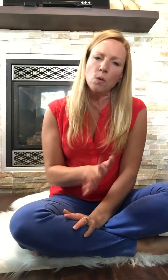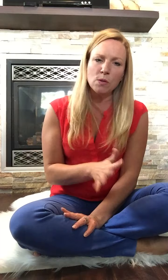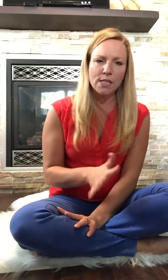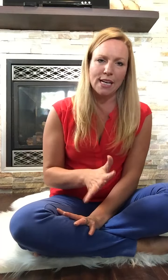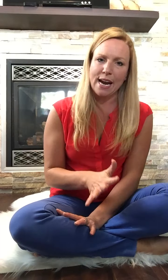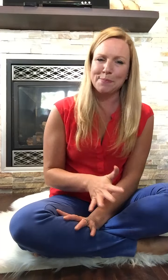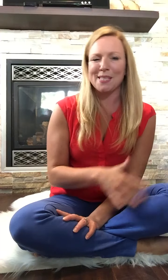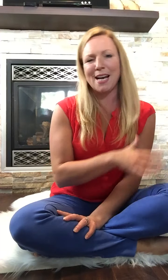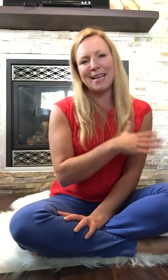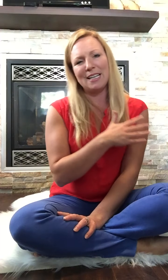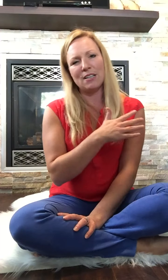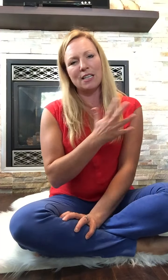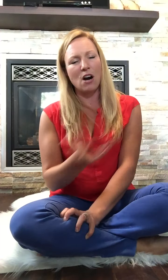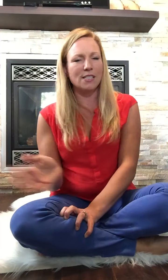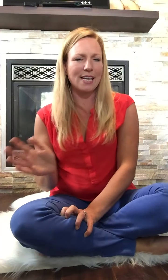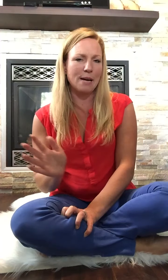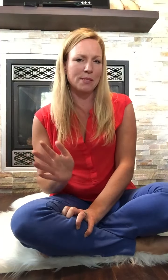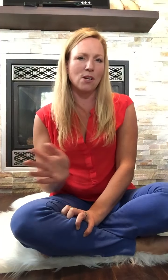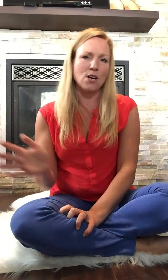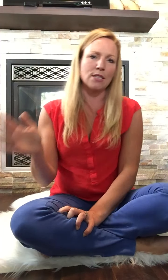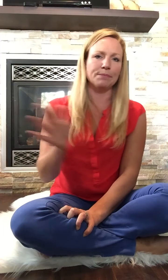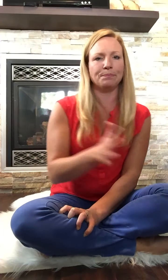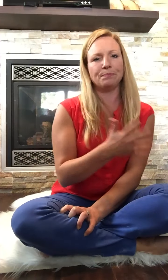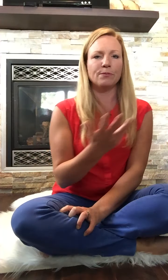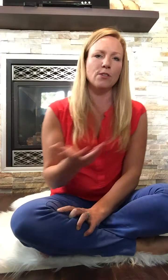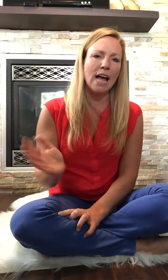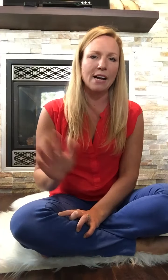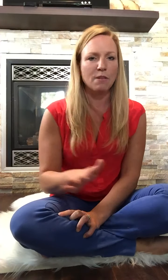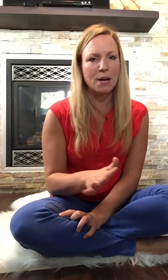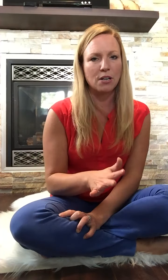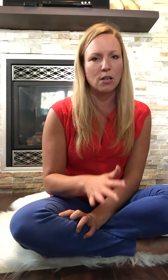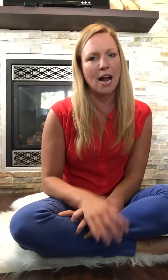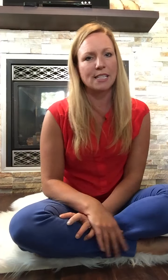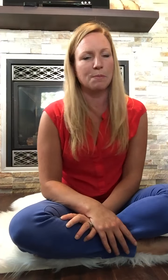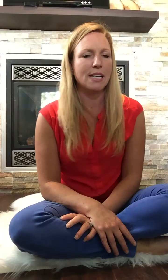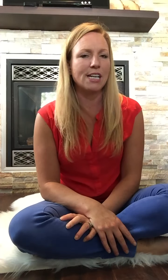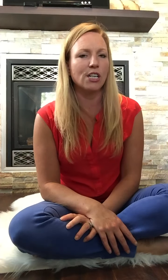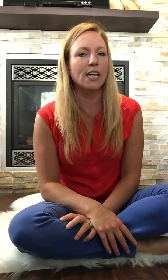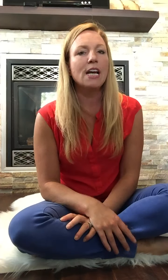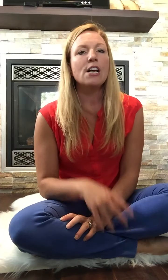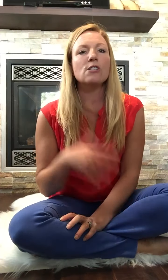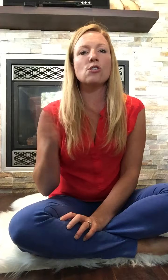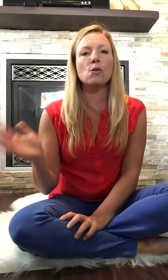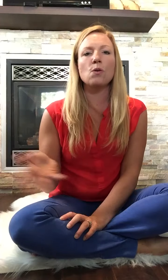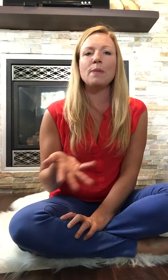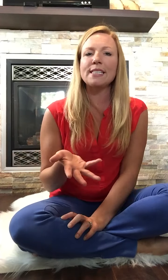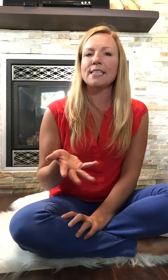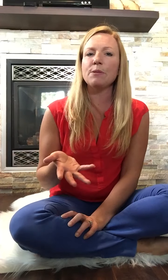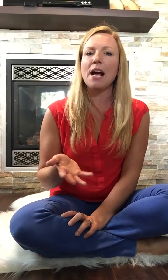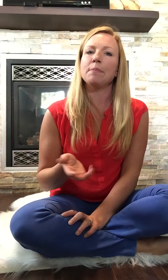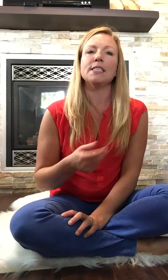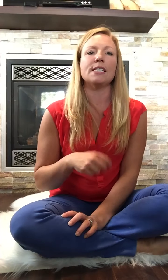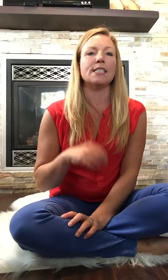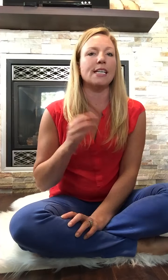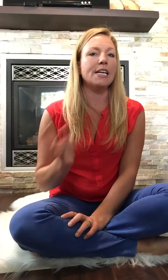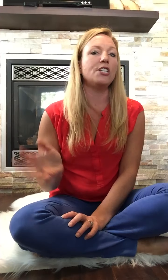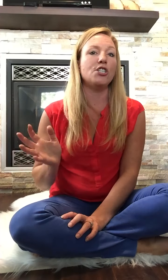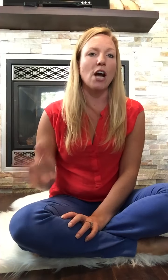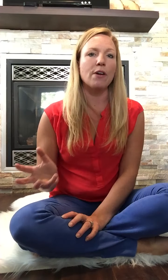almost like a camp sign or a camp song, for lack of a better explanation. So basically what happens is the kids shout out